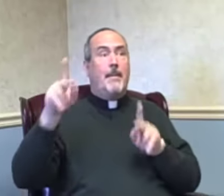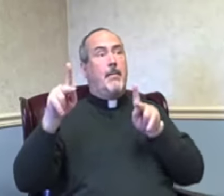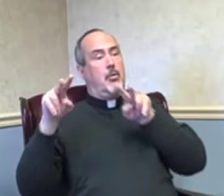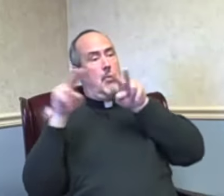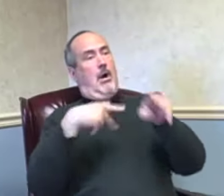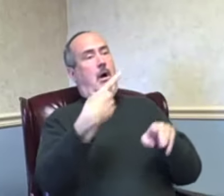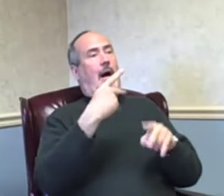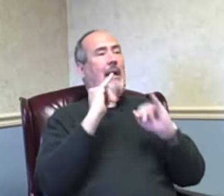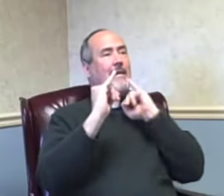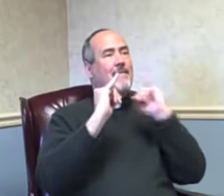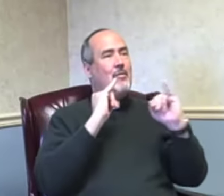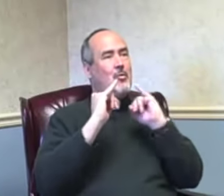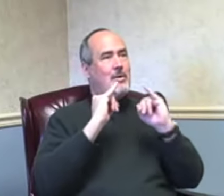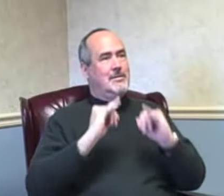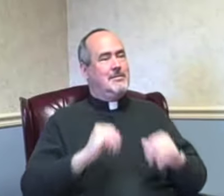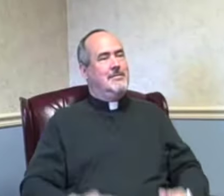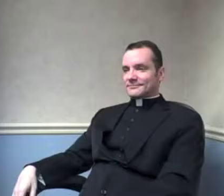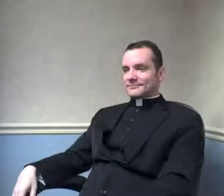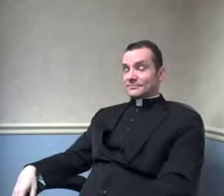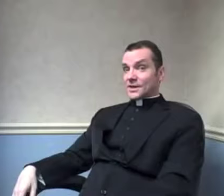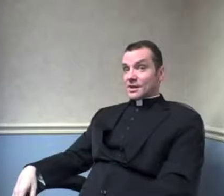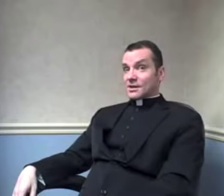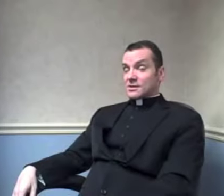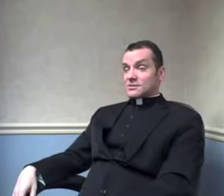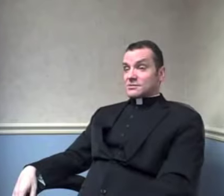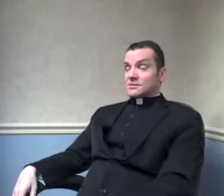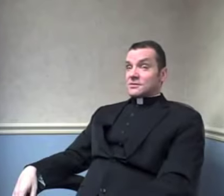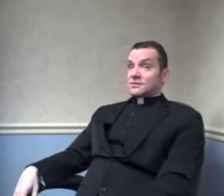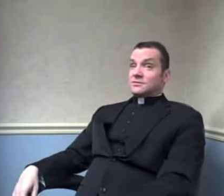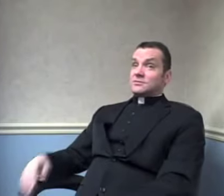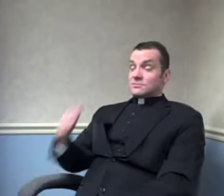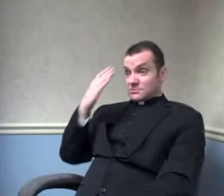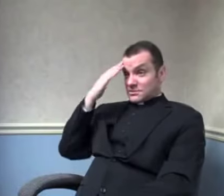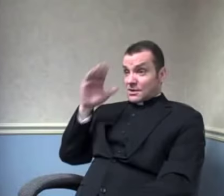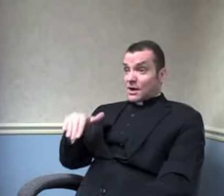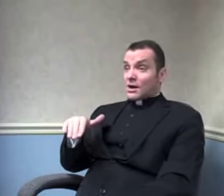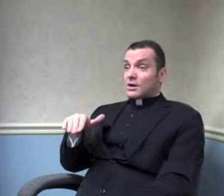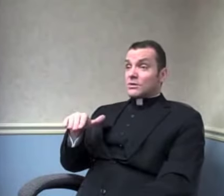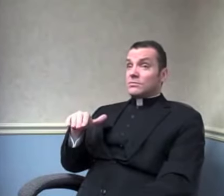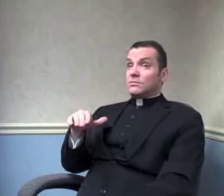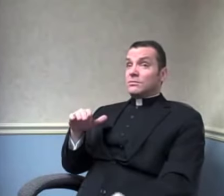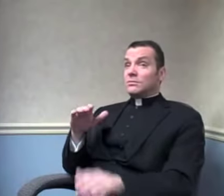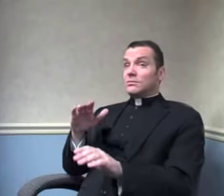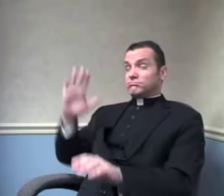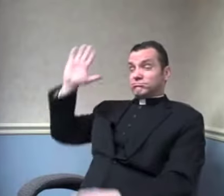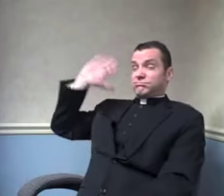Do you have anything to say to people who are watching our interview today?